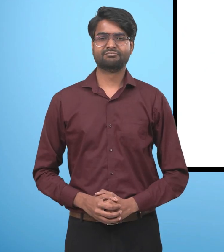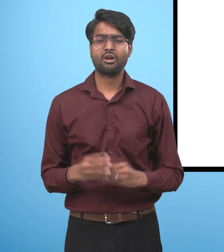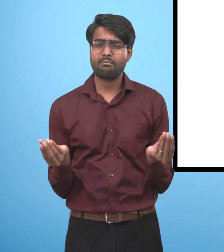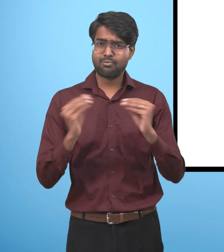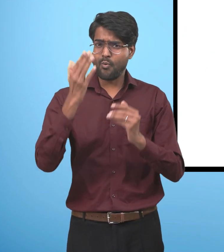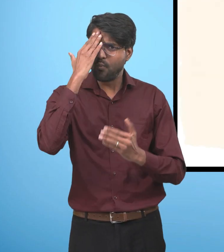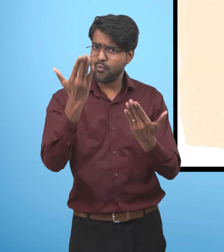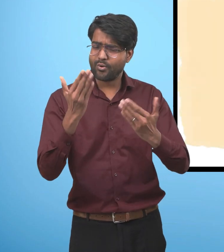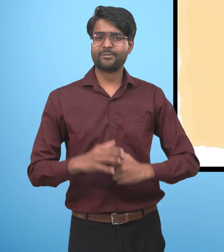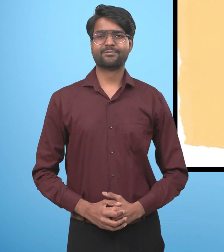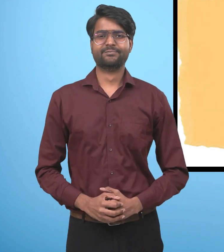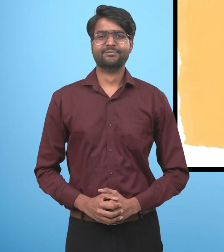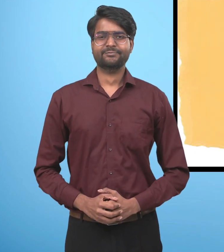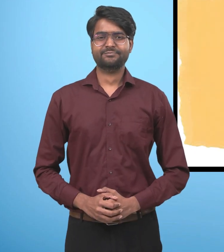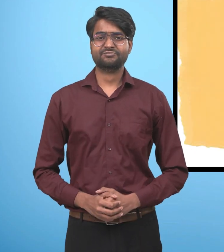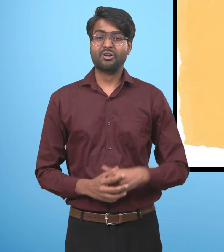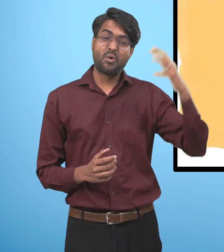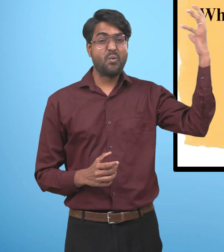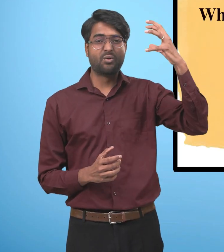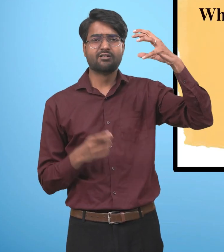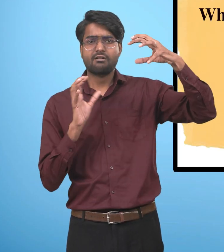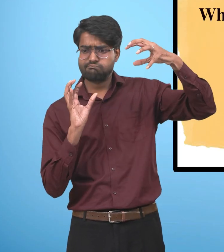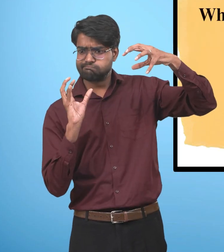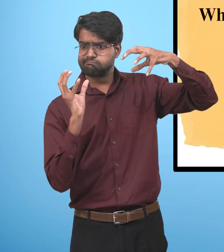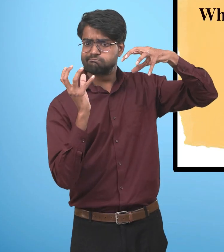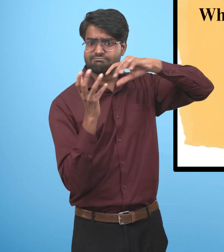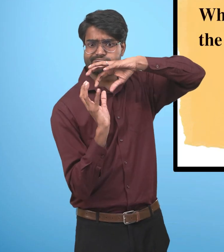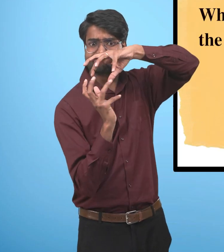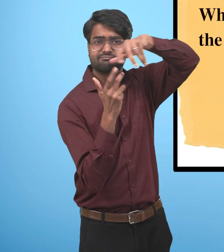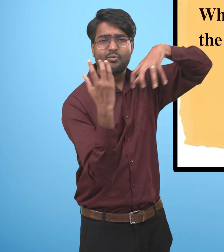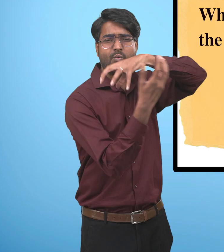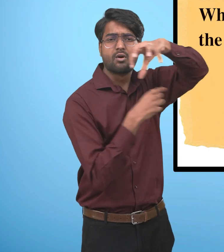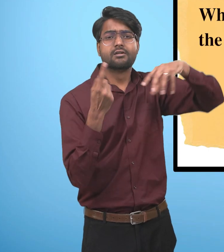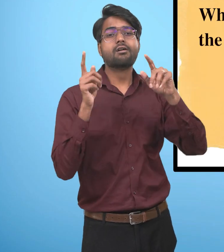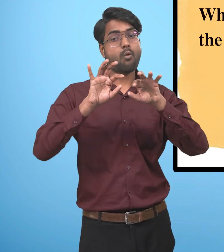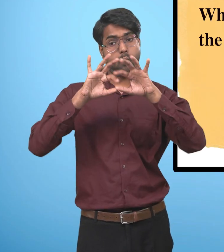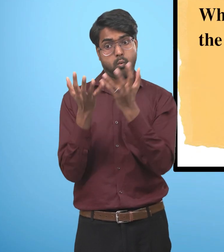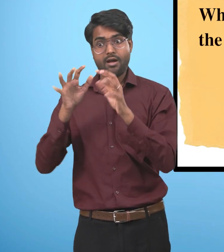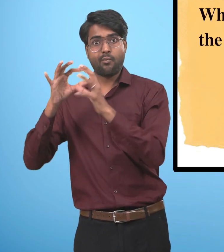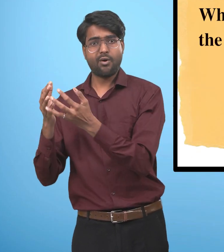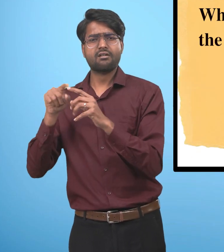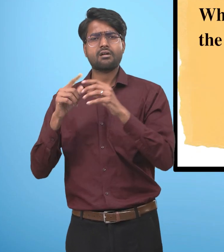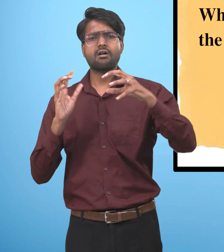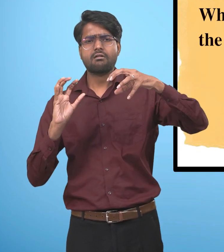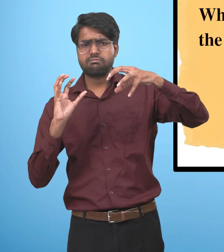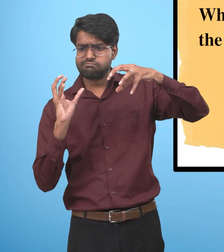More to know. While revolving around the sun, the Earth is also rotating about